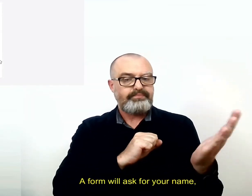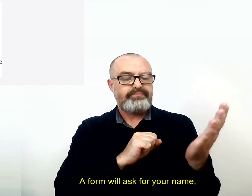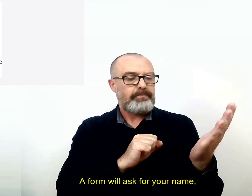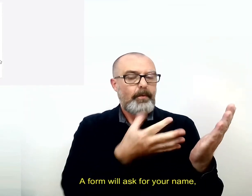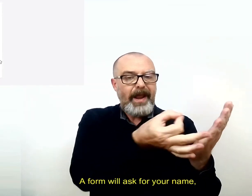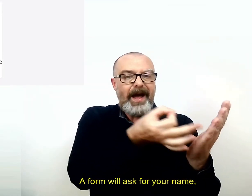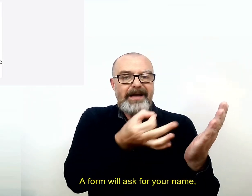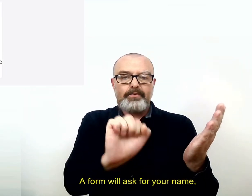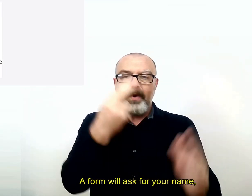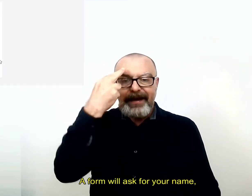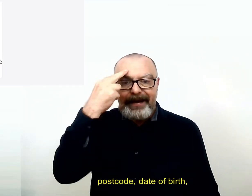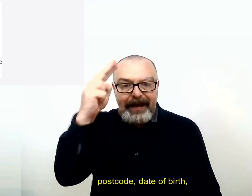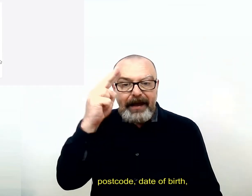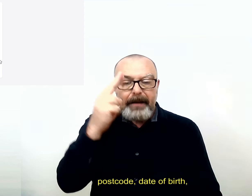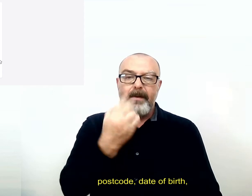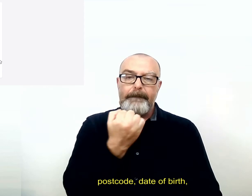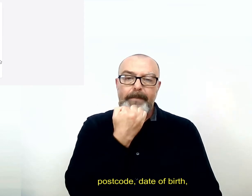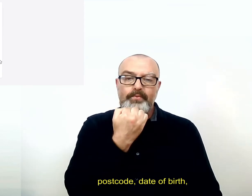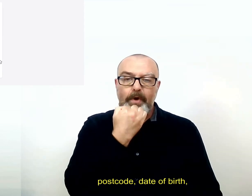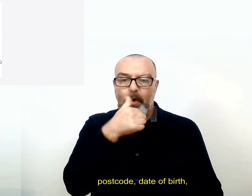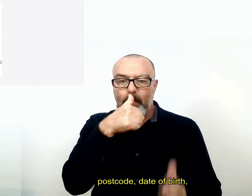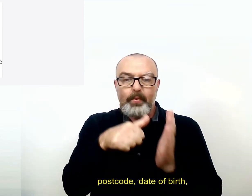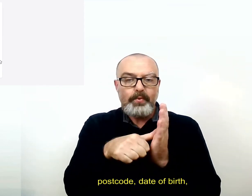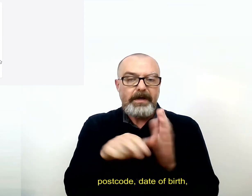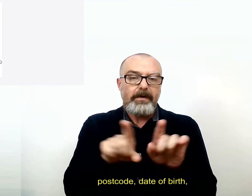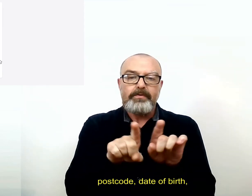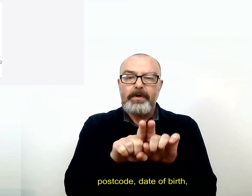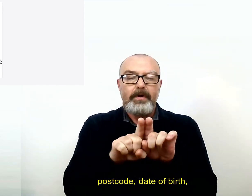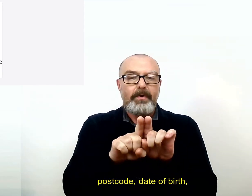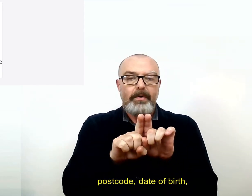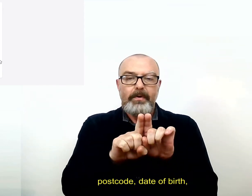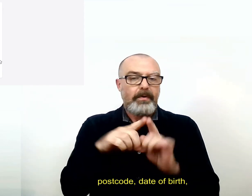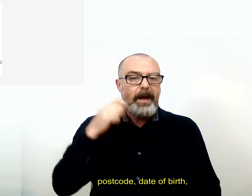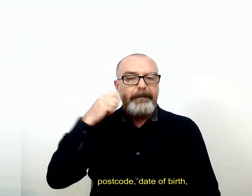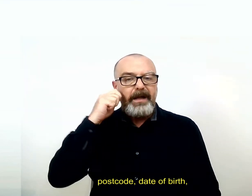A form will ask you for your name, postcode, date of birth and gender.